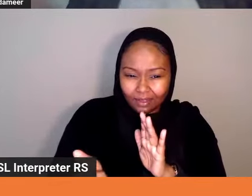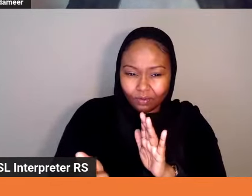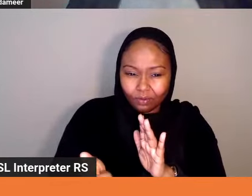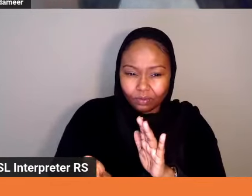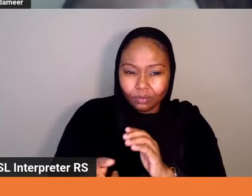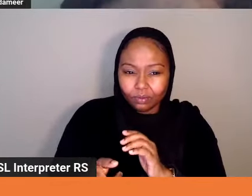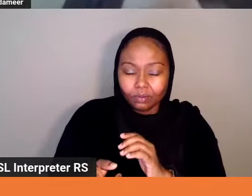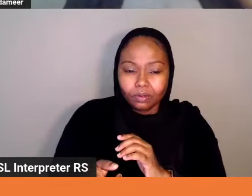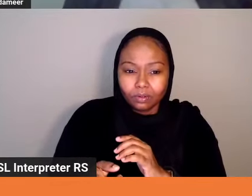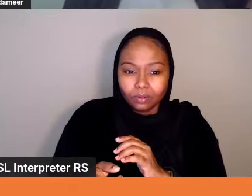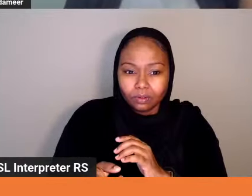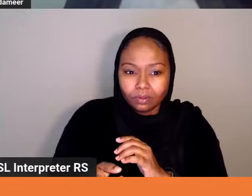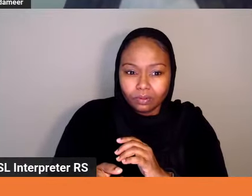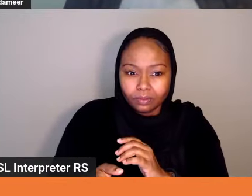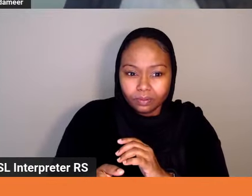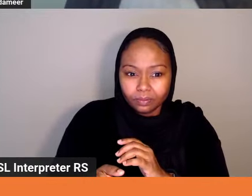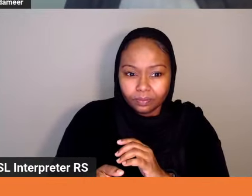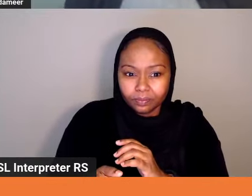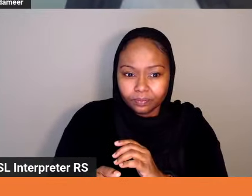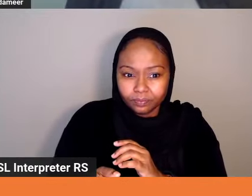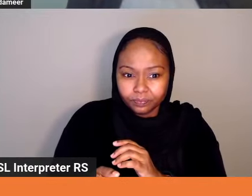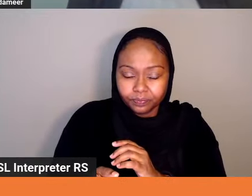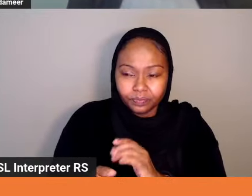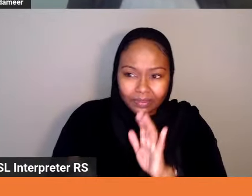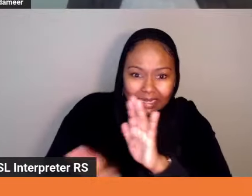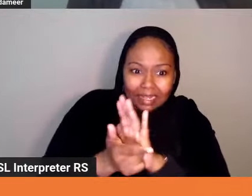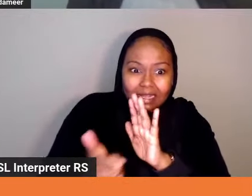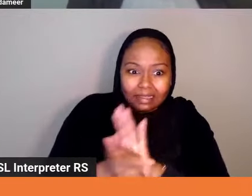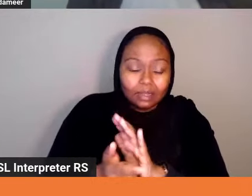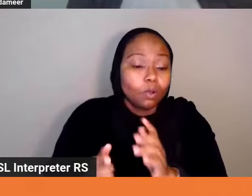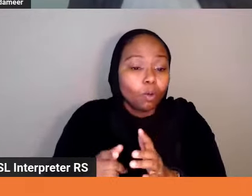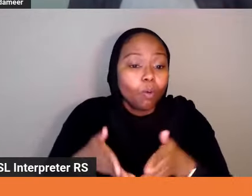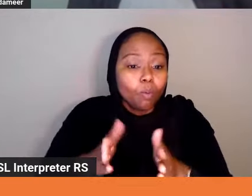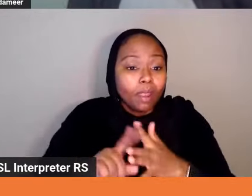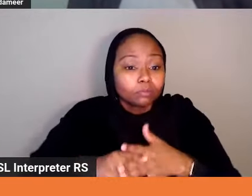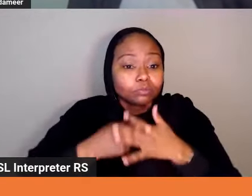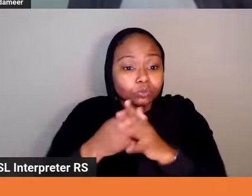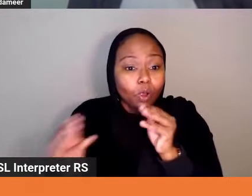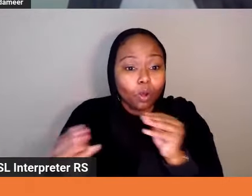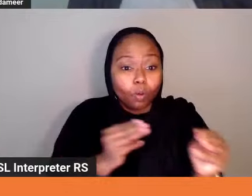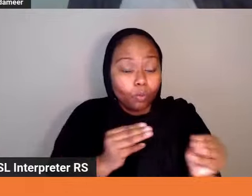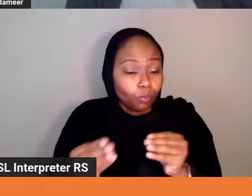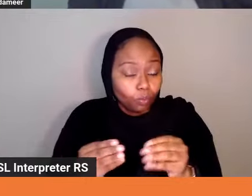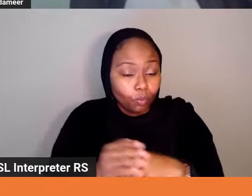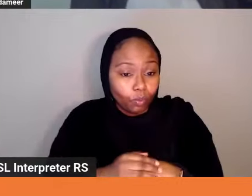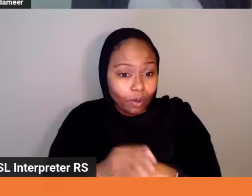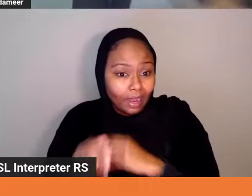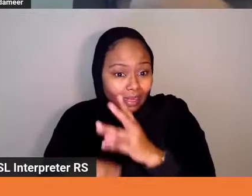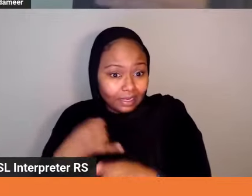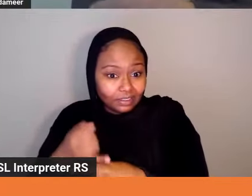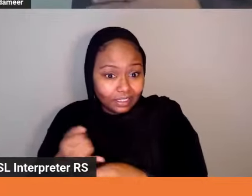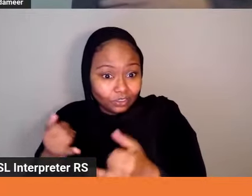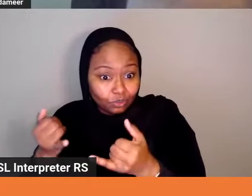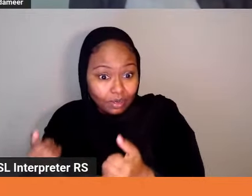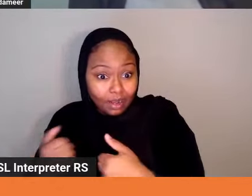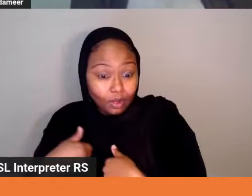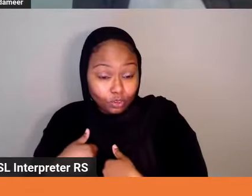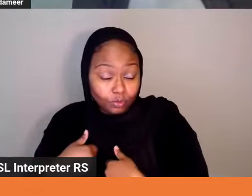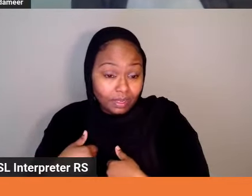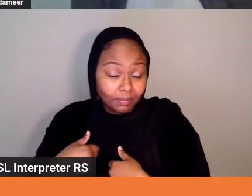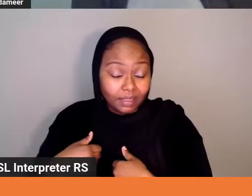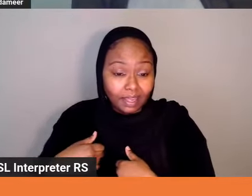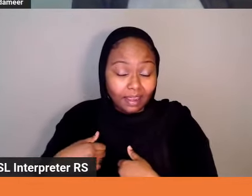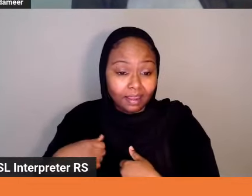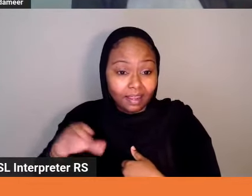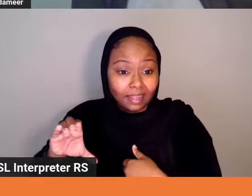context in the war against terrorism. In the international law, you can be either a civilian or